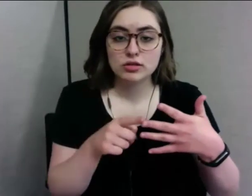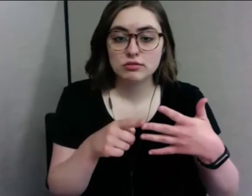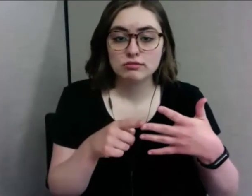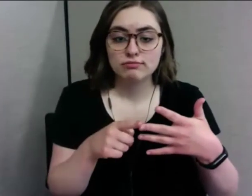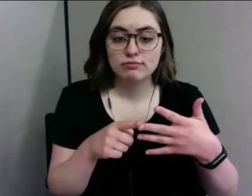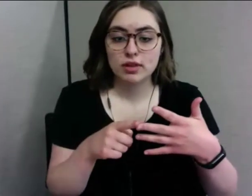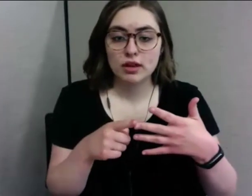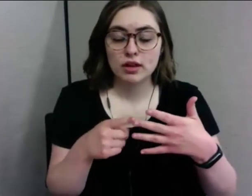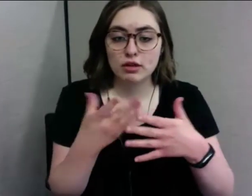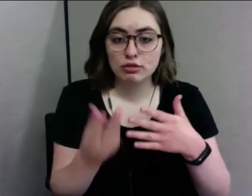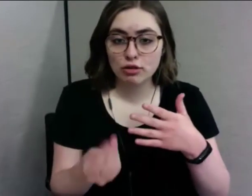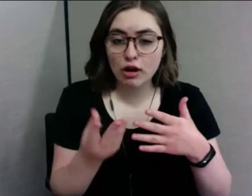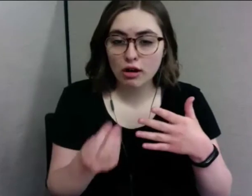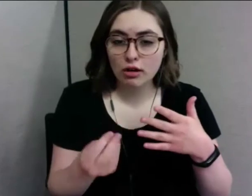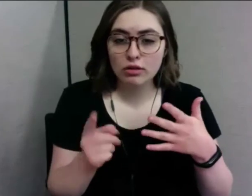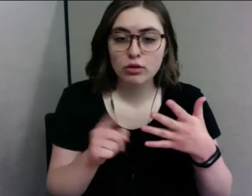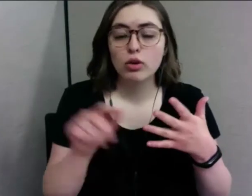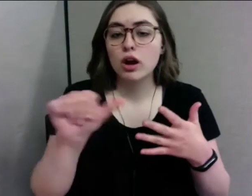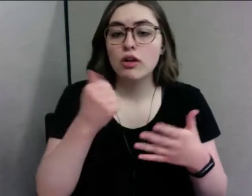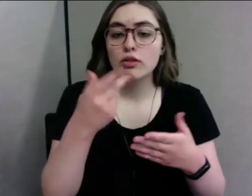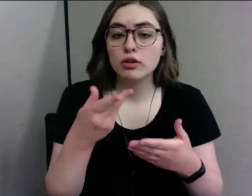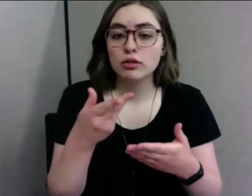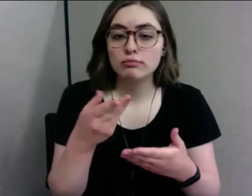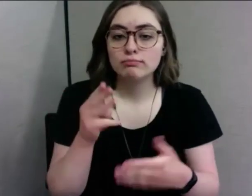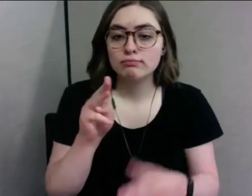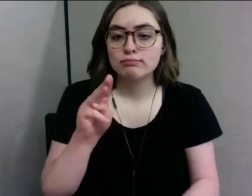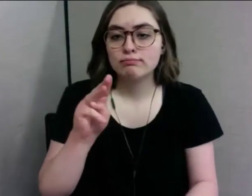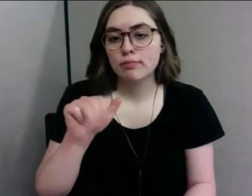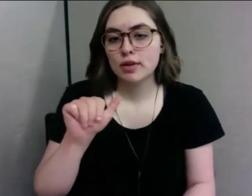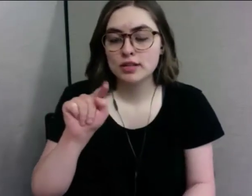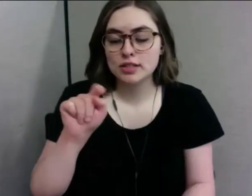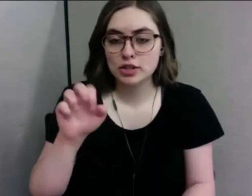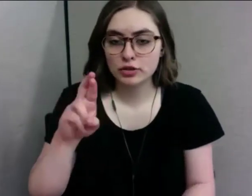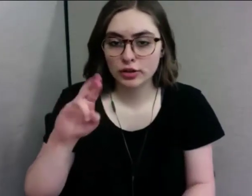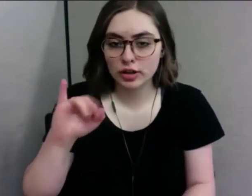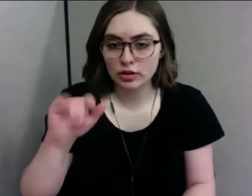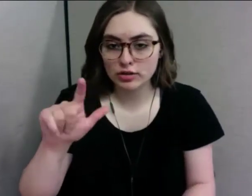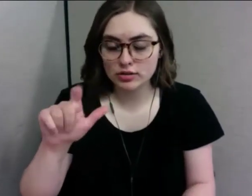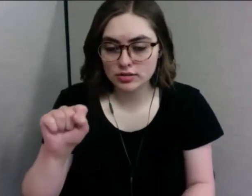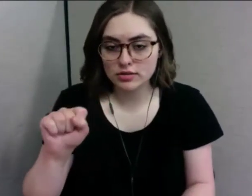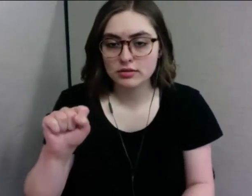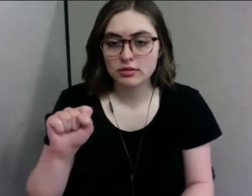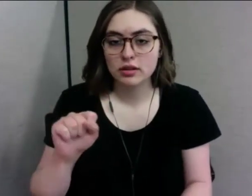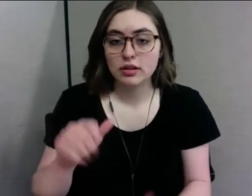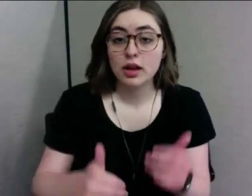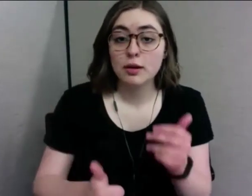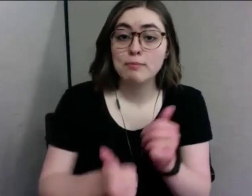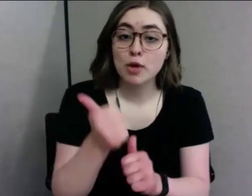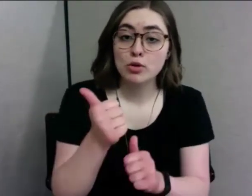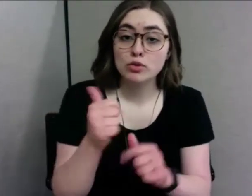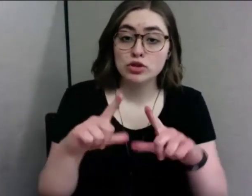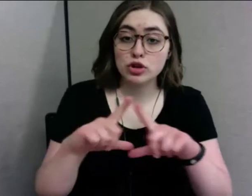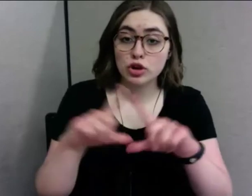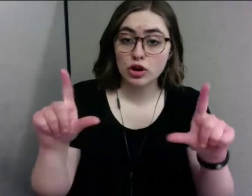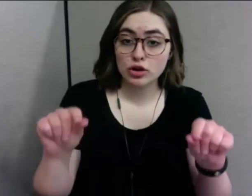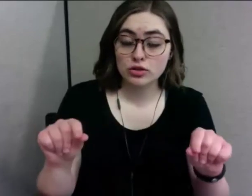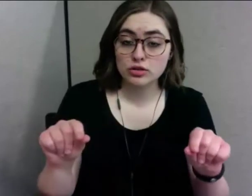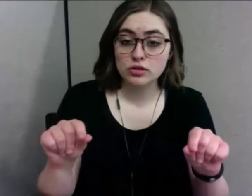As with most things, cards receive their price by the laws of supply and demand.